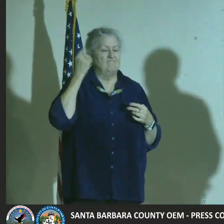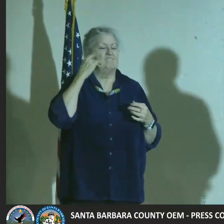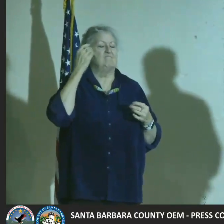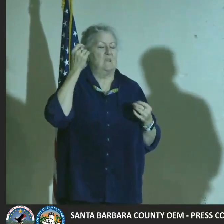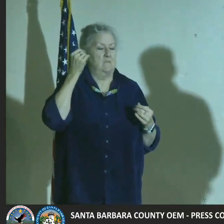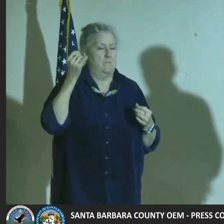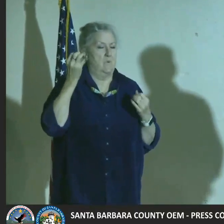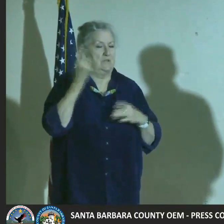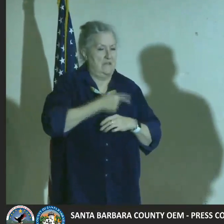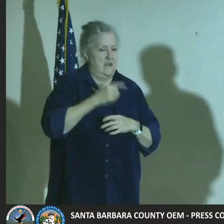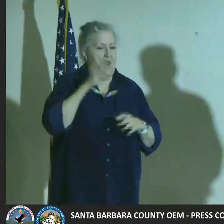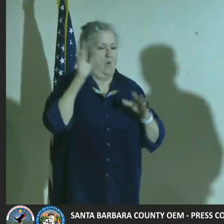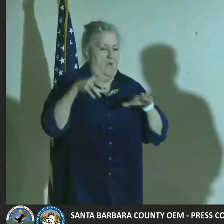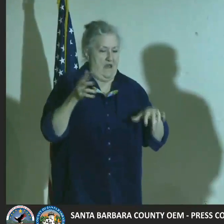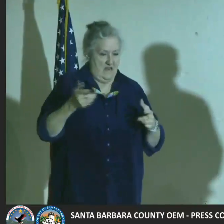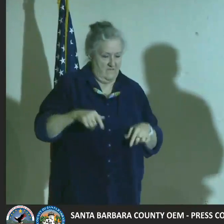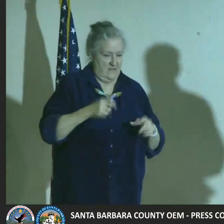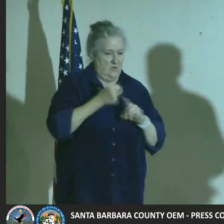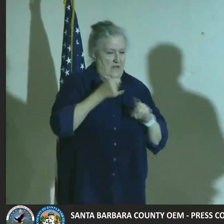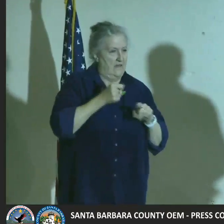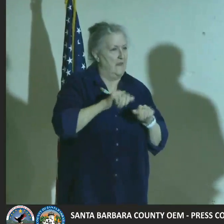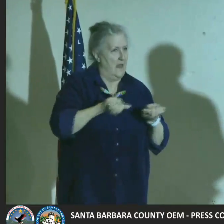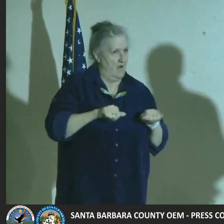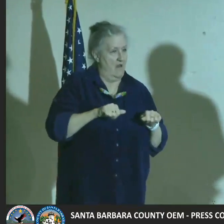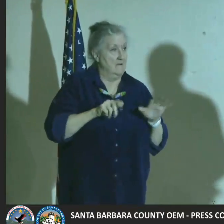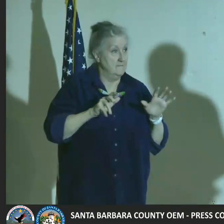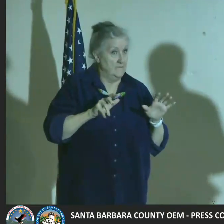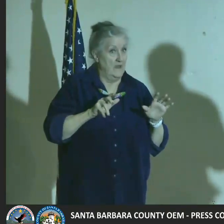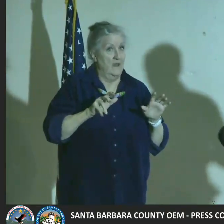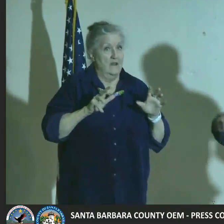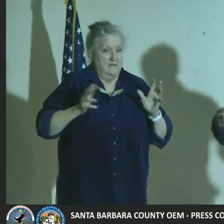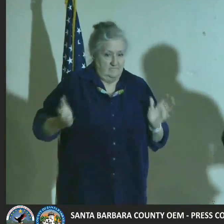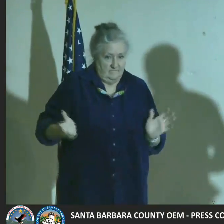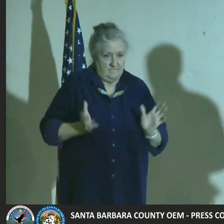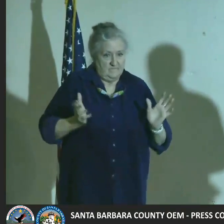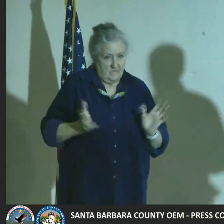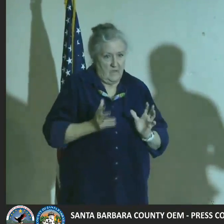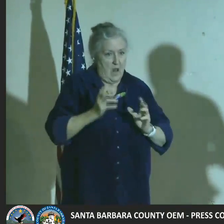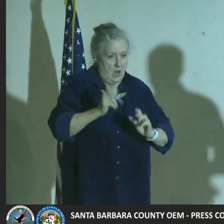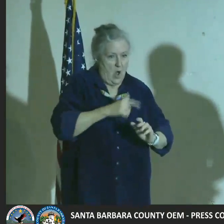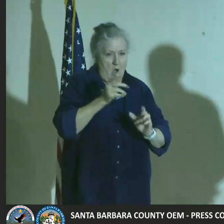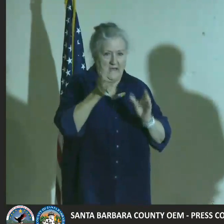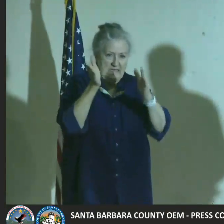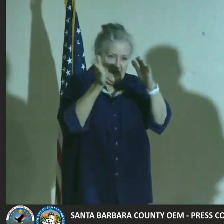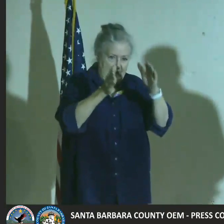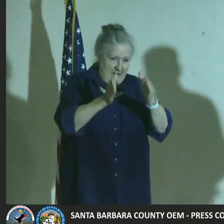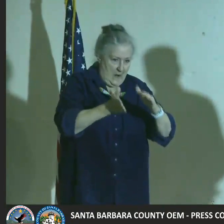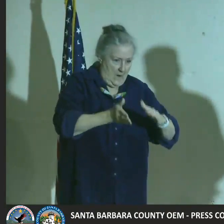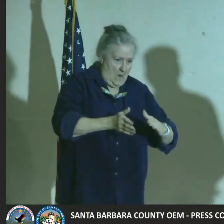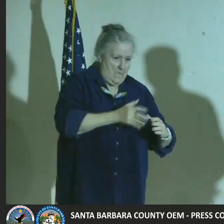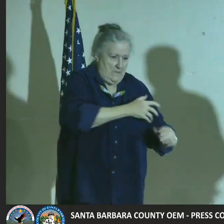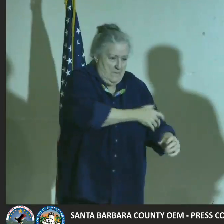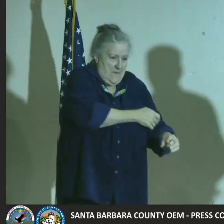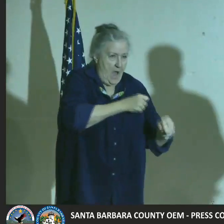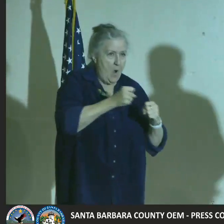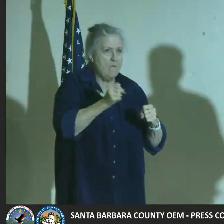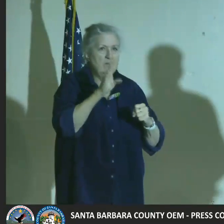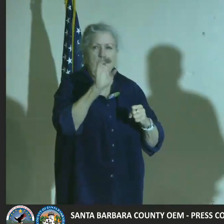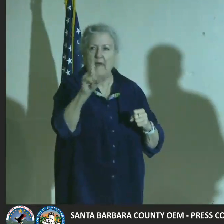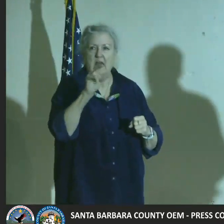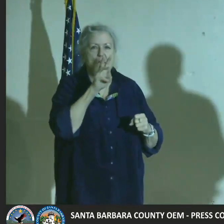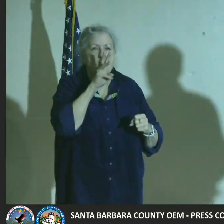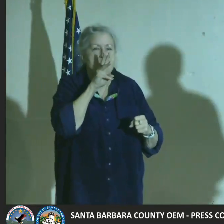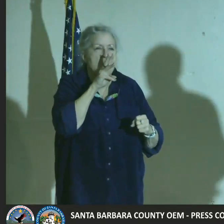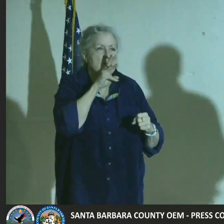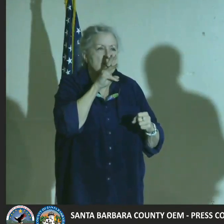event to hit the area, fueled by a very long and narrow but powerful band of